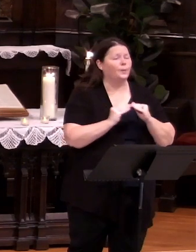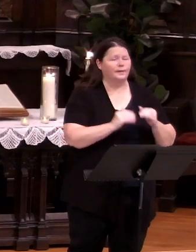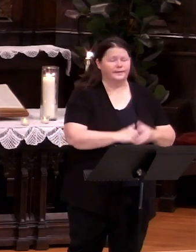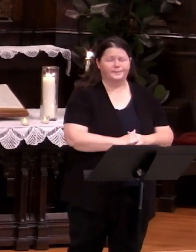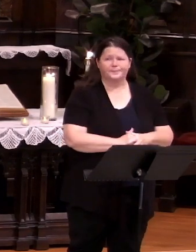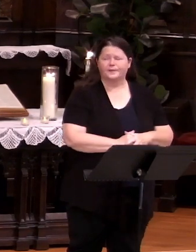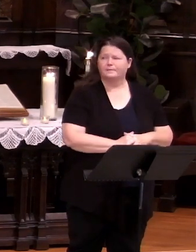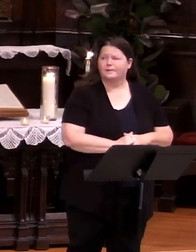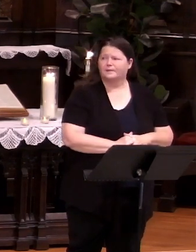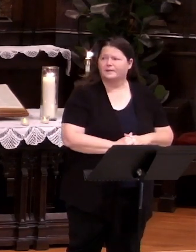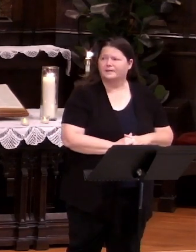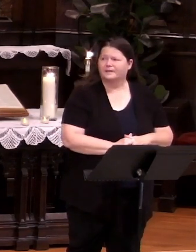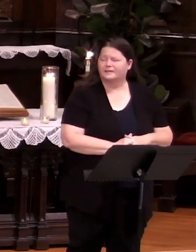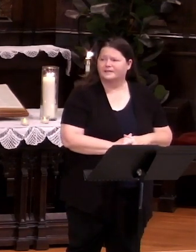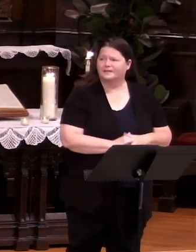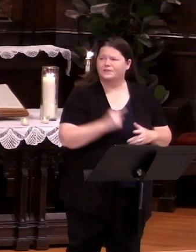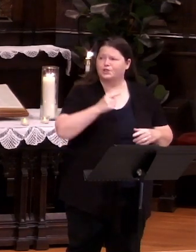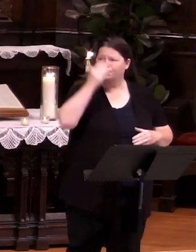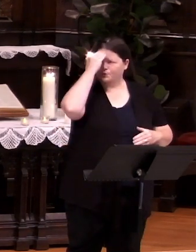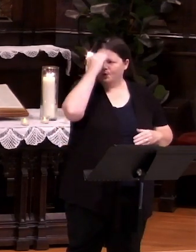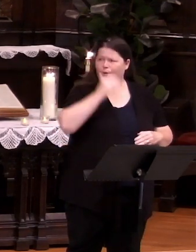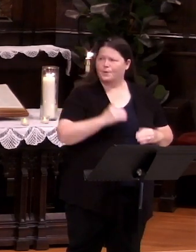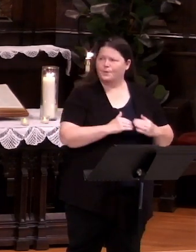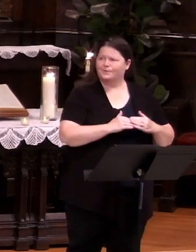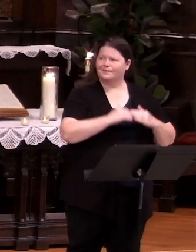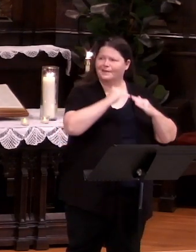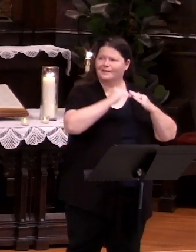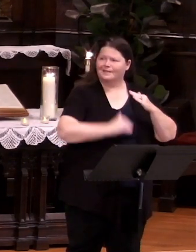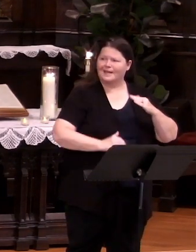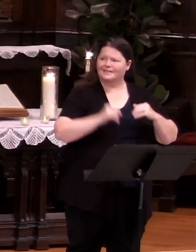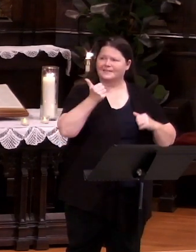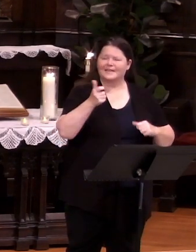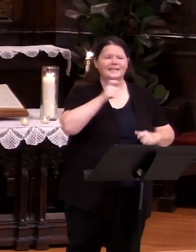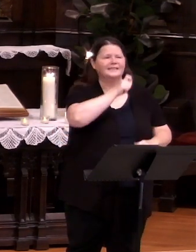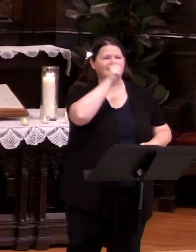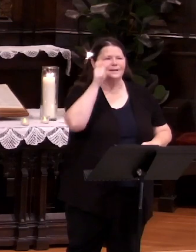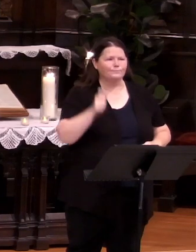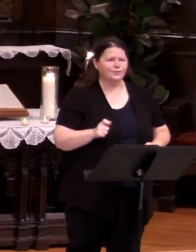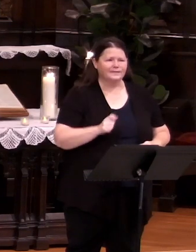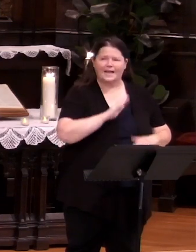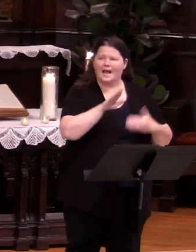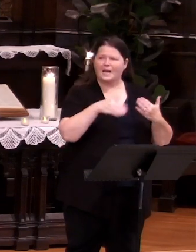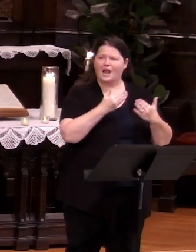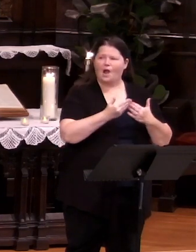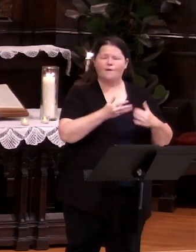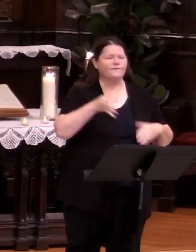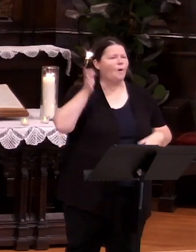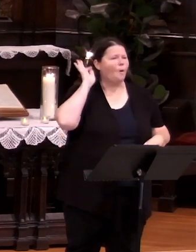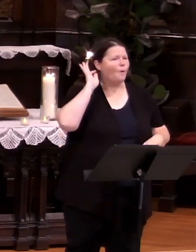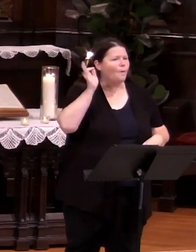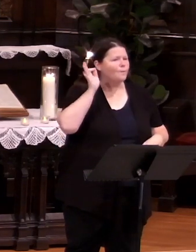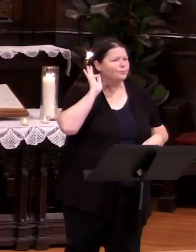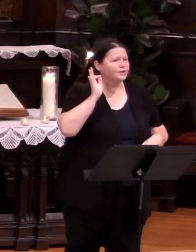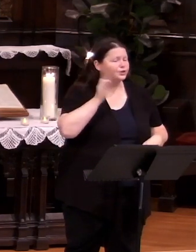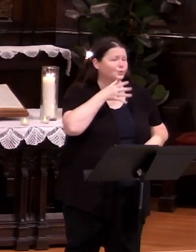Did you know that less than 10% of all pulpits in America are filled by female clergy?